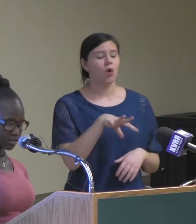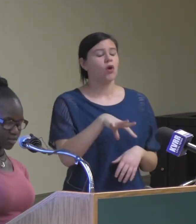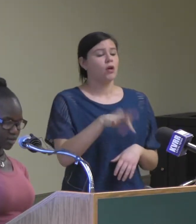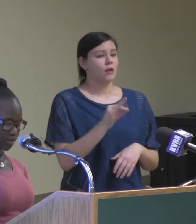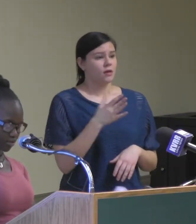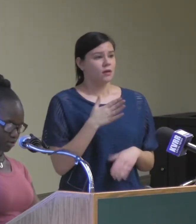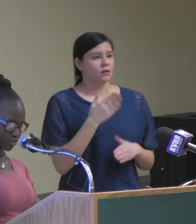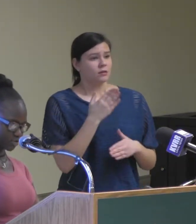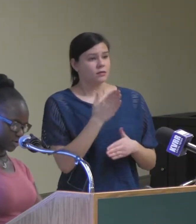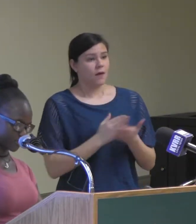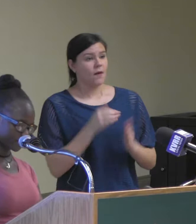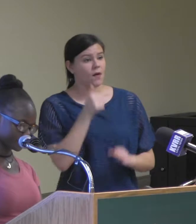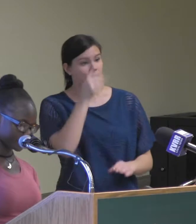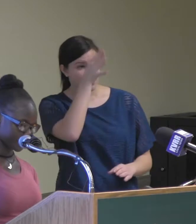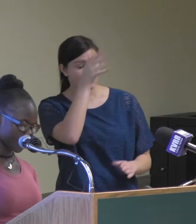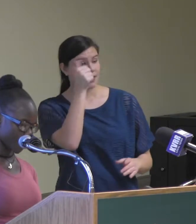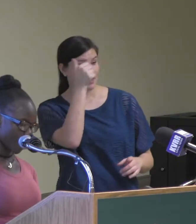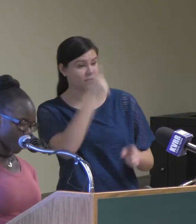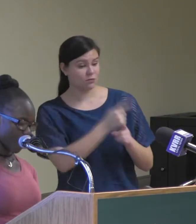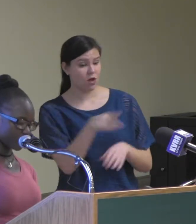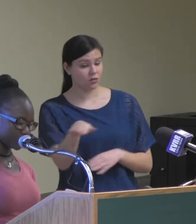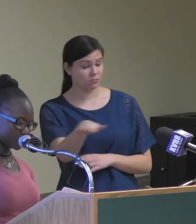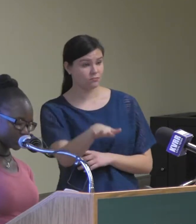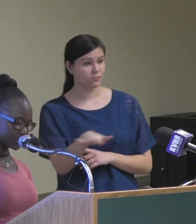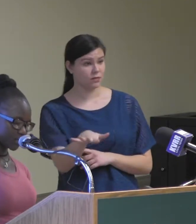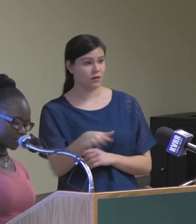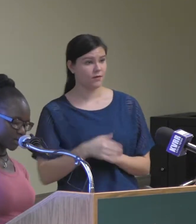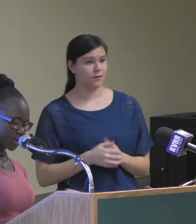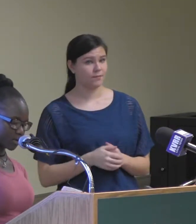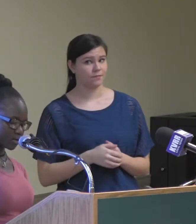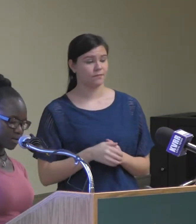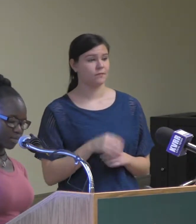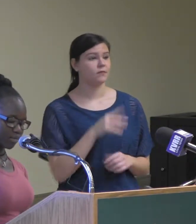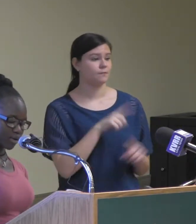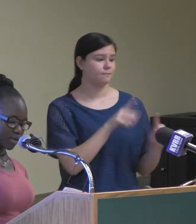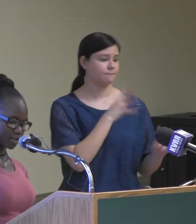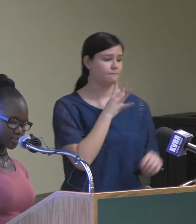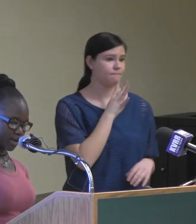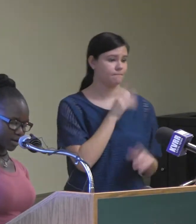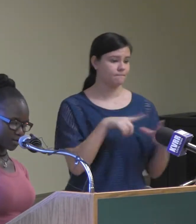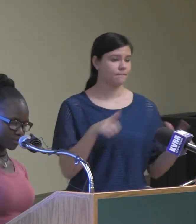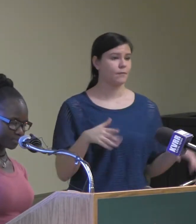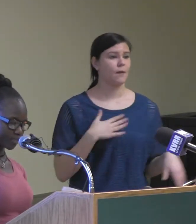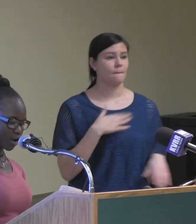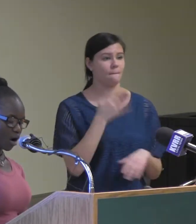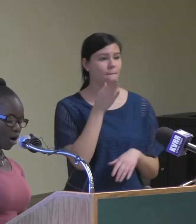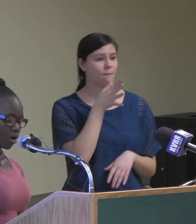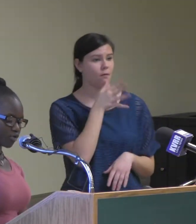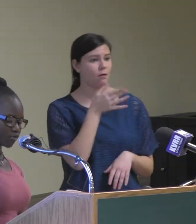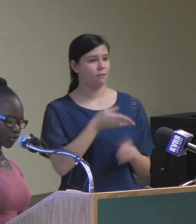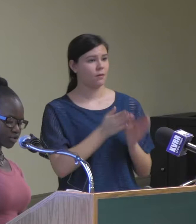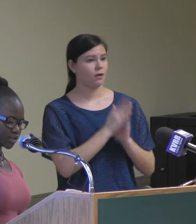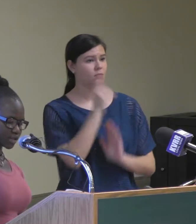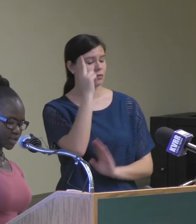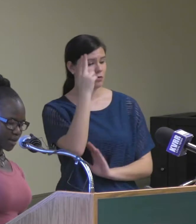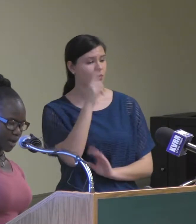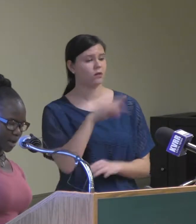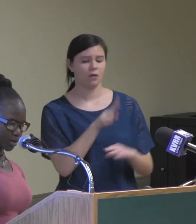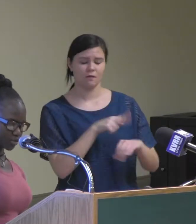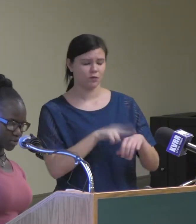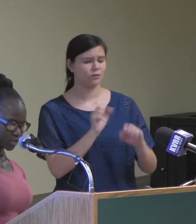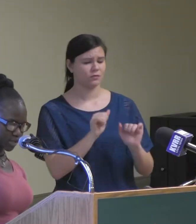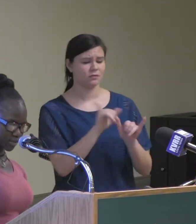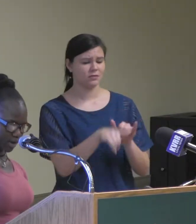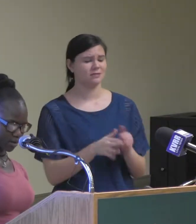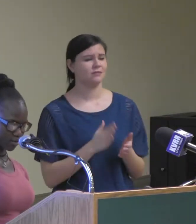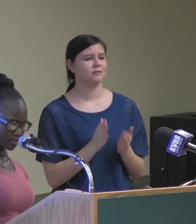dad's brothers there. Amolonyidi Baruria, my mom asked my uncle. Of course you can stay at my